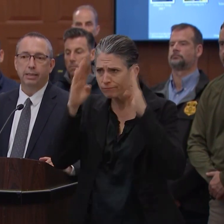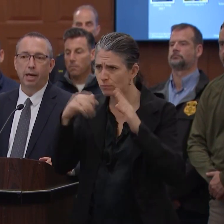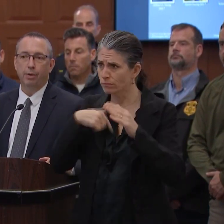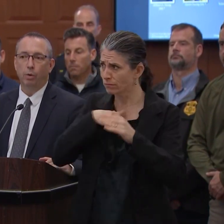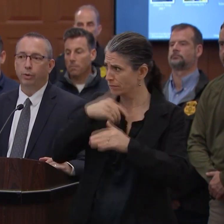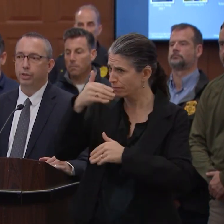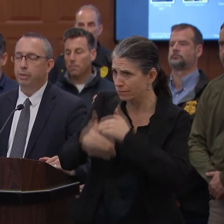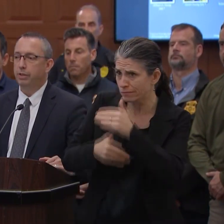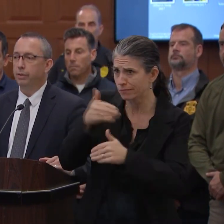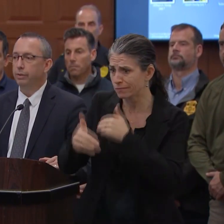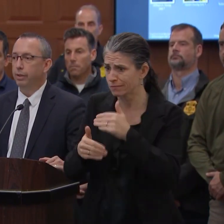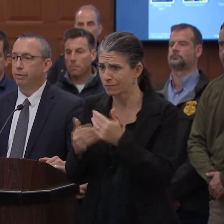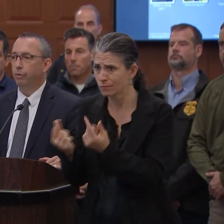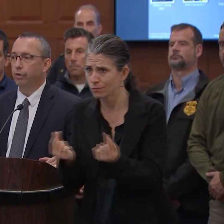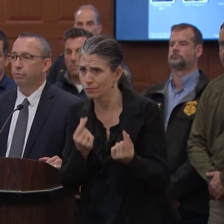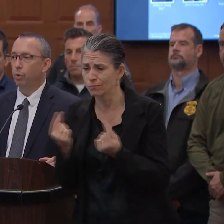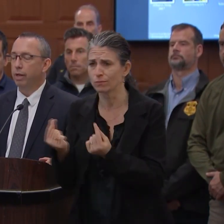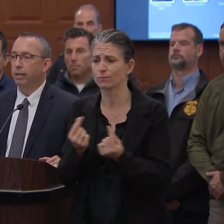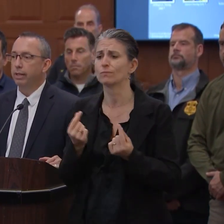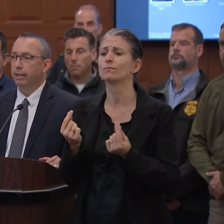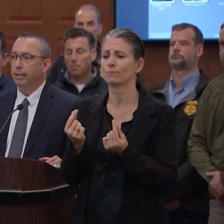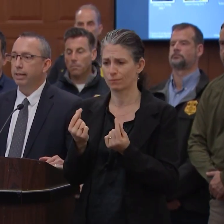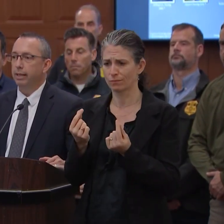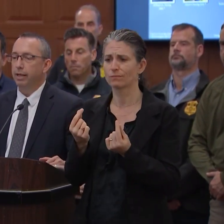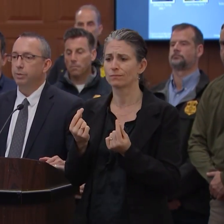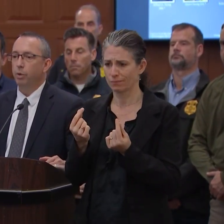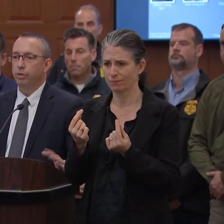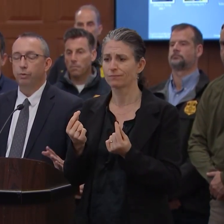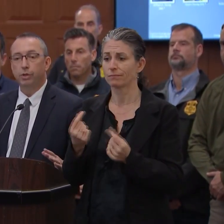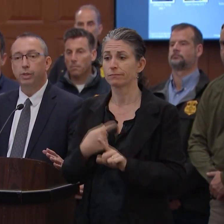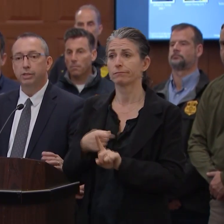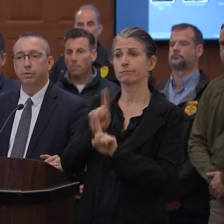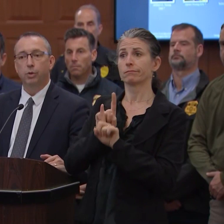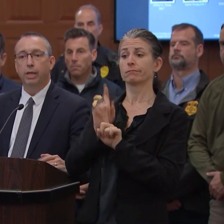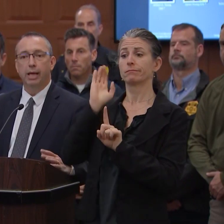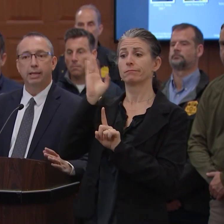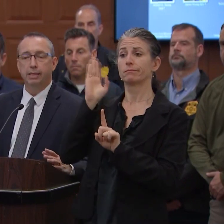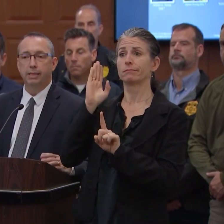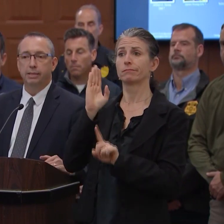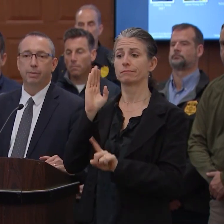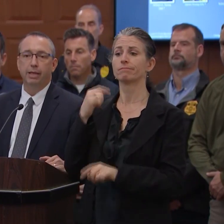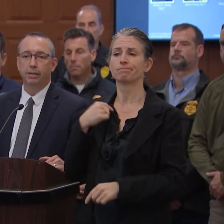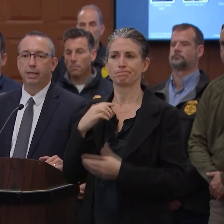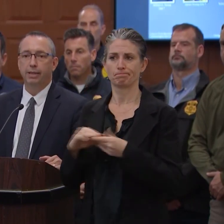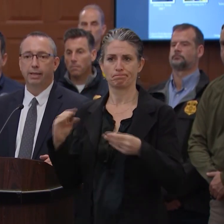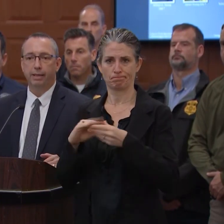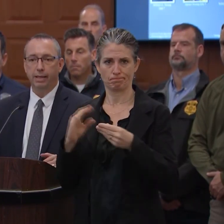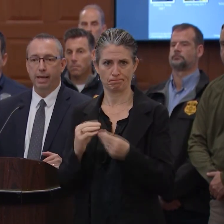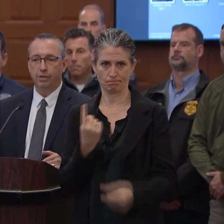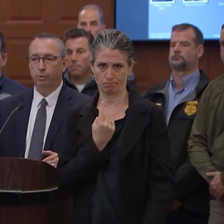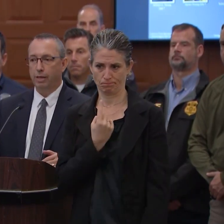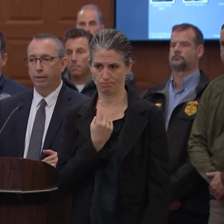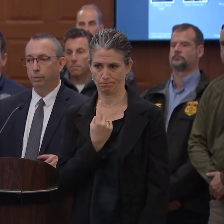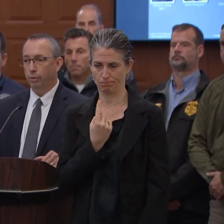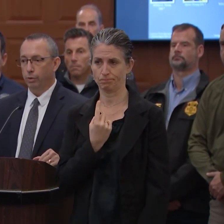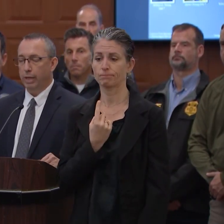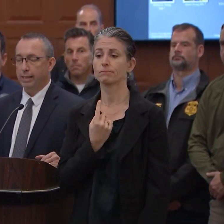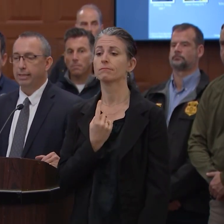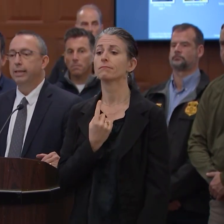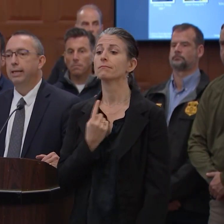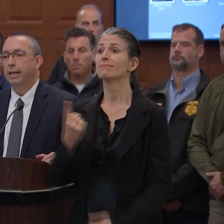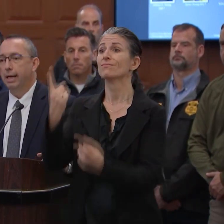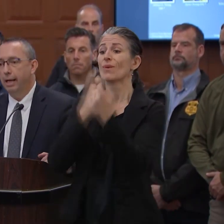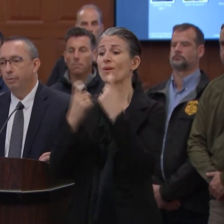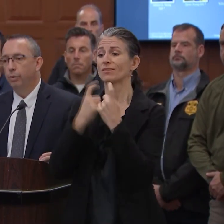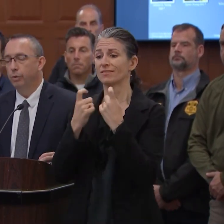that I'm your only speaker for this morning. I suppose if we do get some Q&A that somebody else I think can answer readily, we'll do